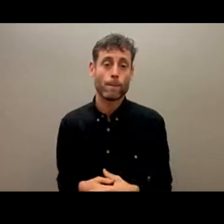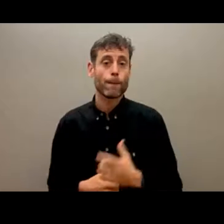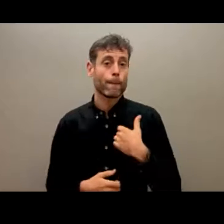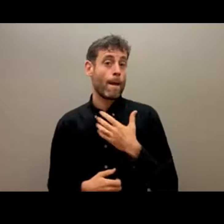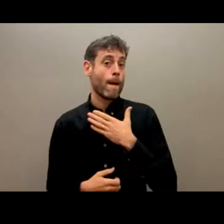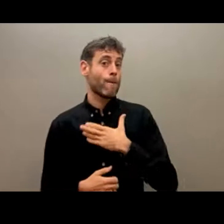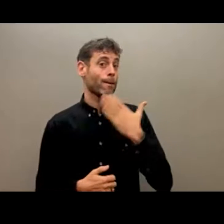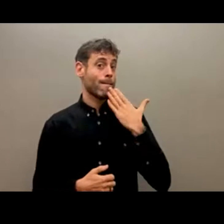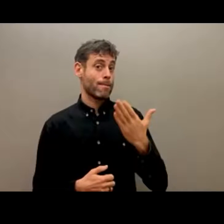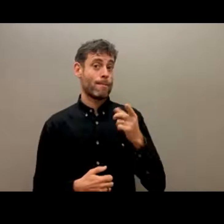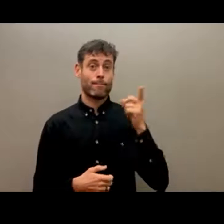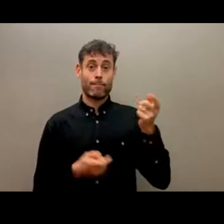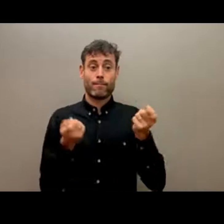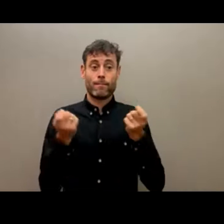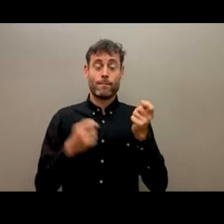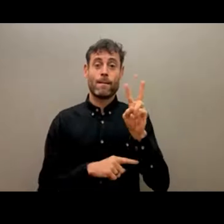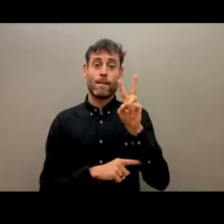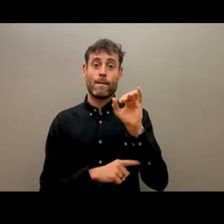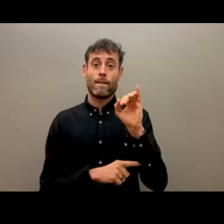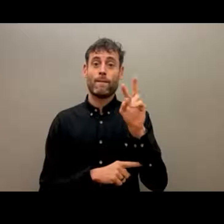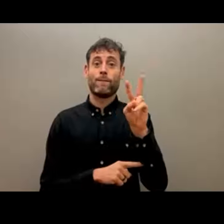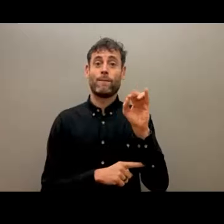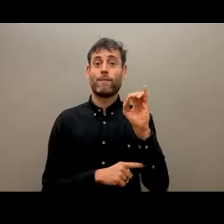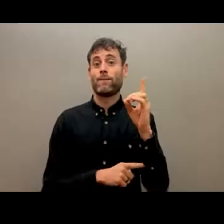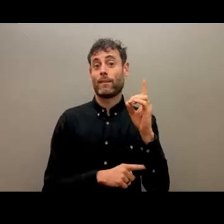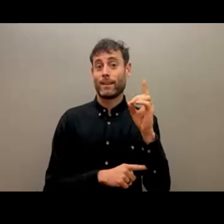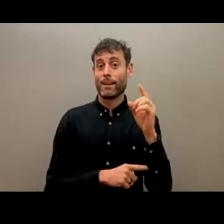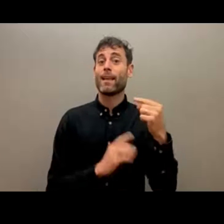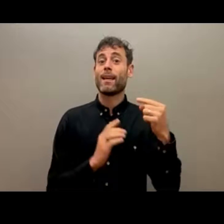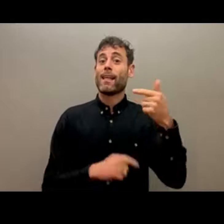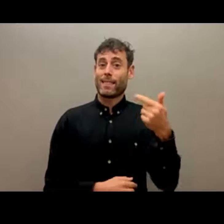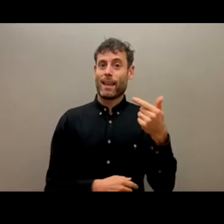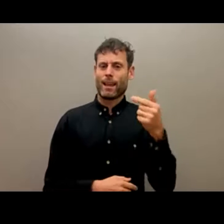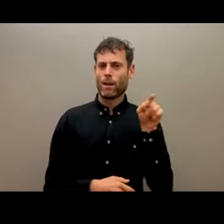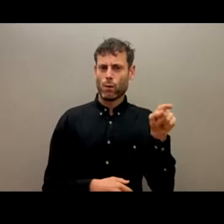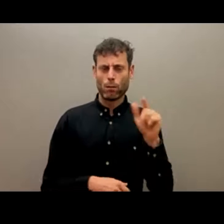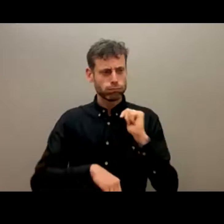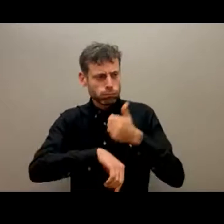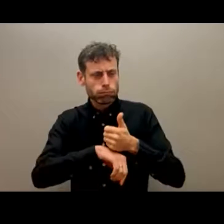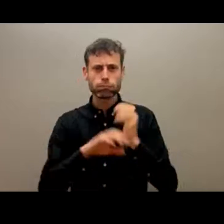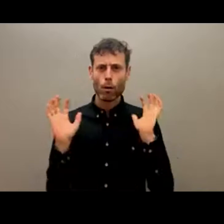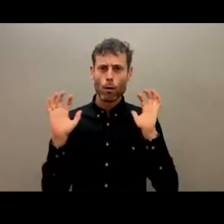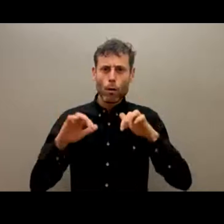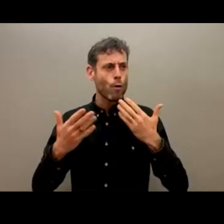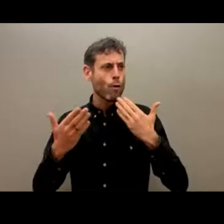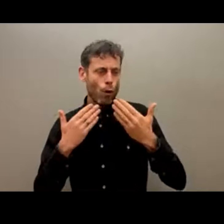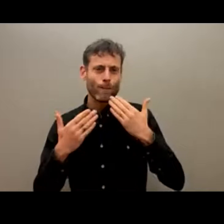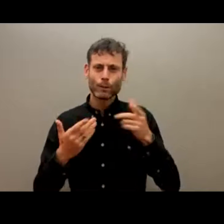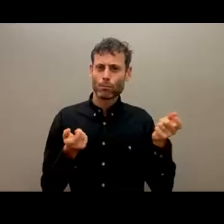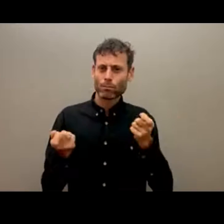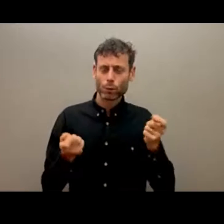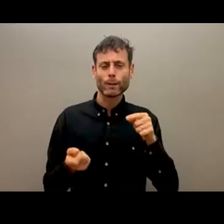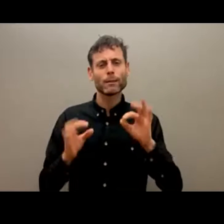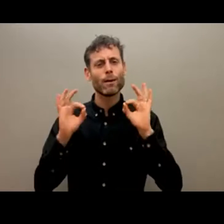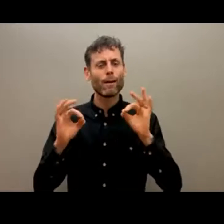think, yeah, I'm really looking forward to, because they very much speak to the trends and some of the directions of what